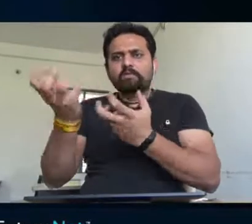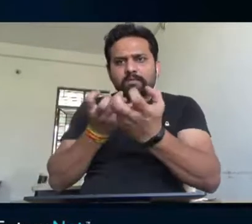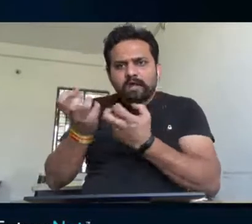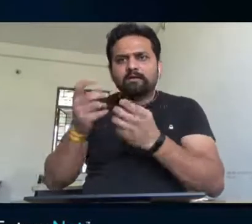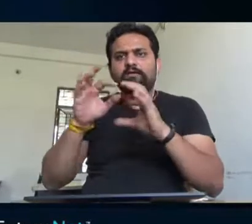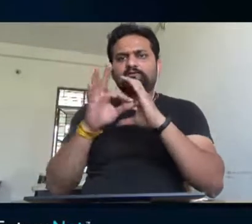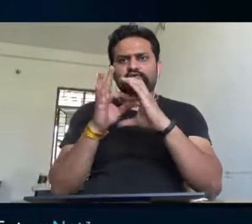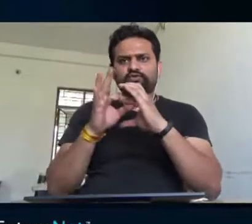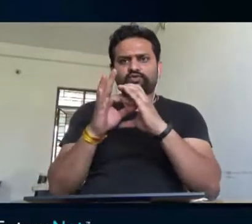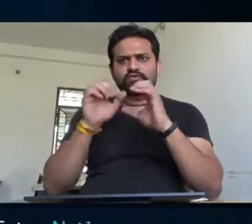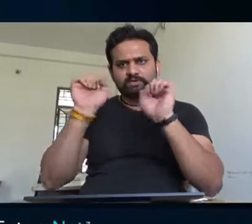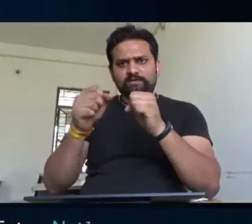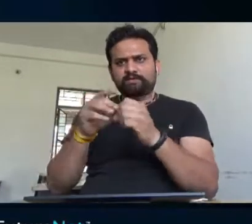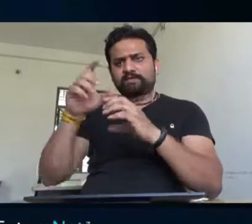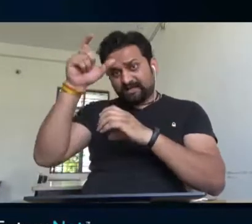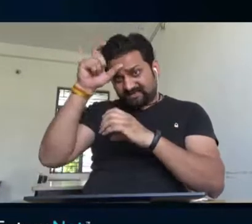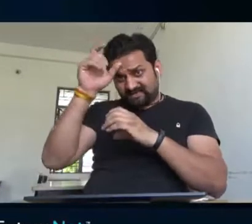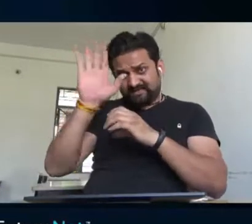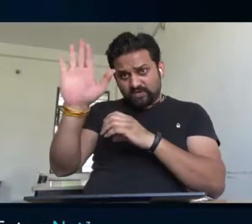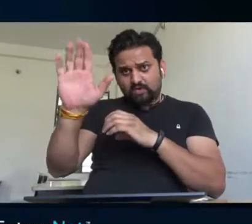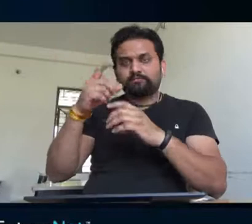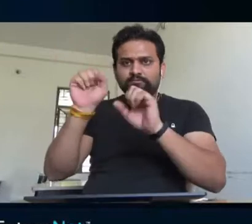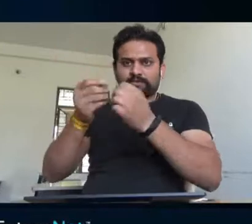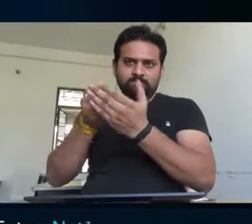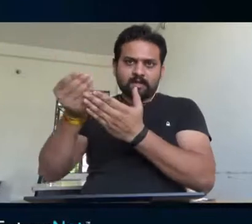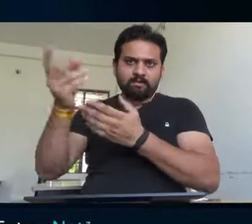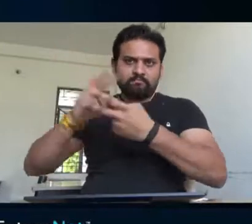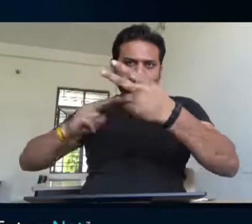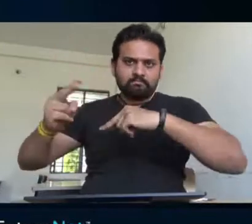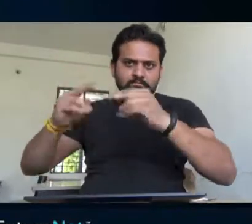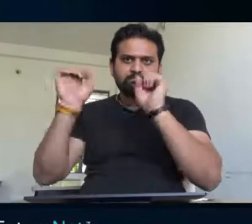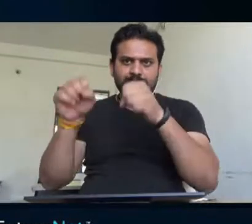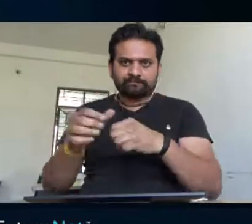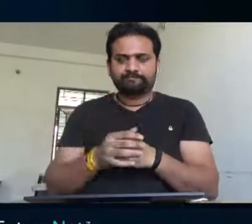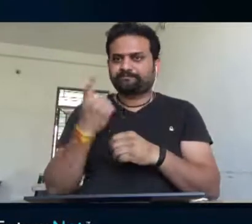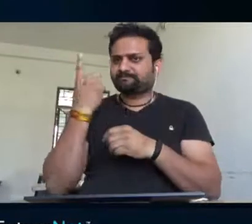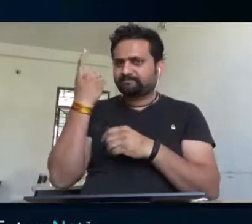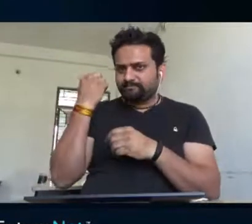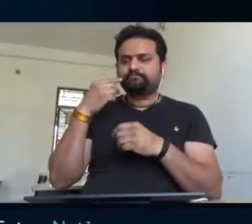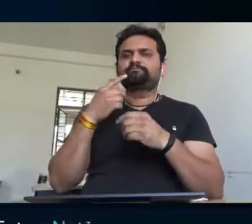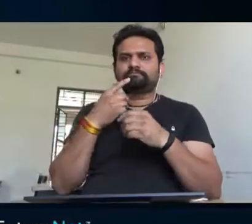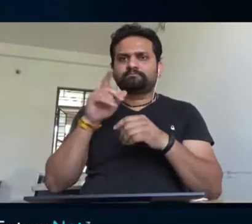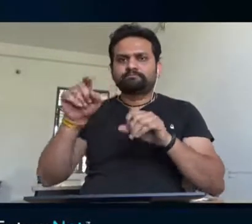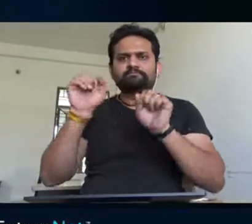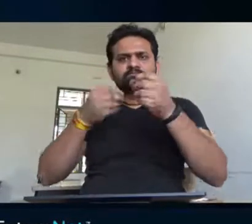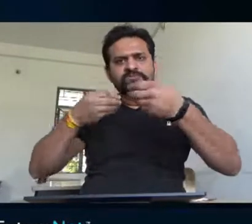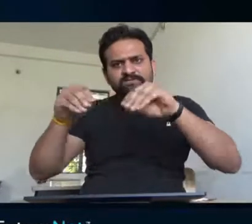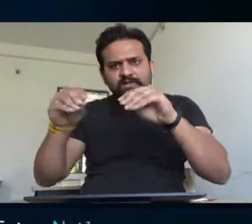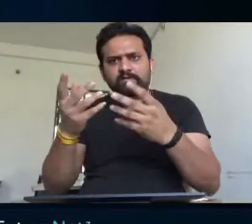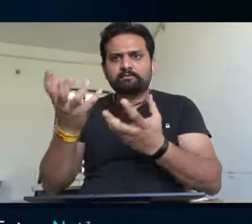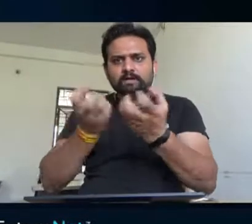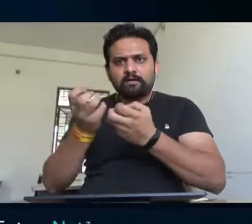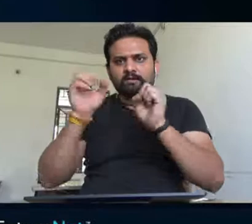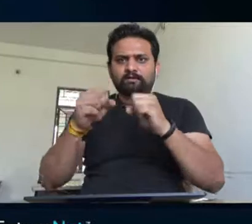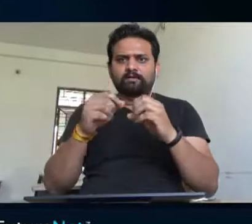the Futuro direct with the Turkish lira. But since yesterday, they also can sell and buy in